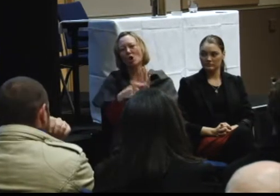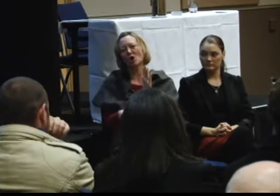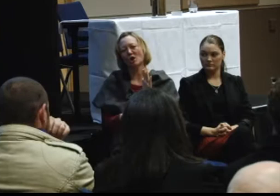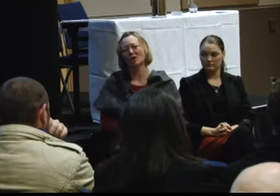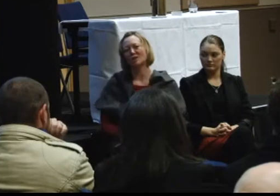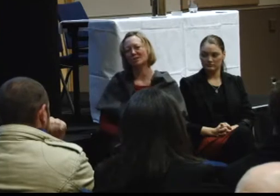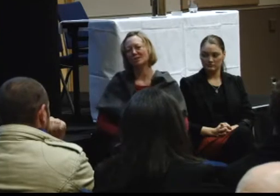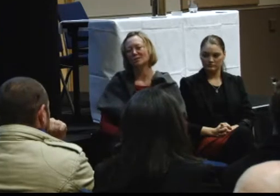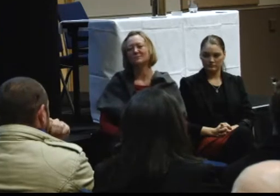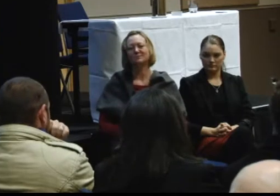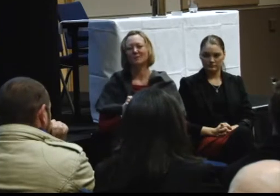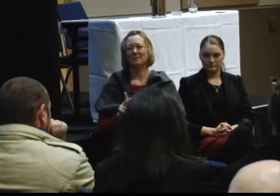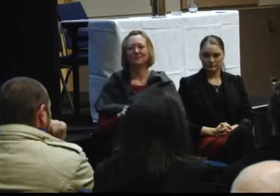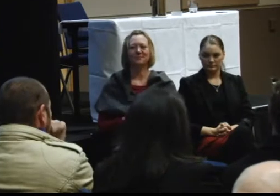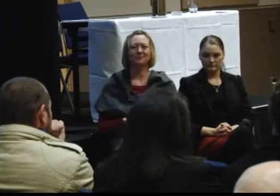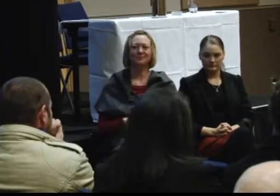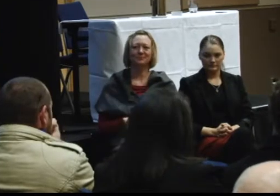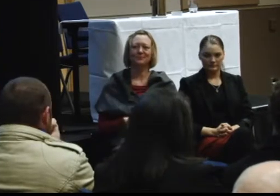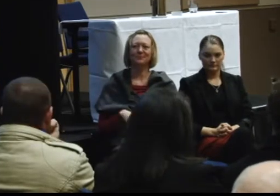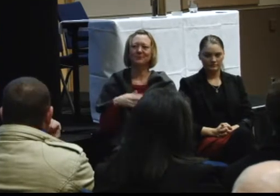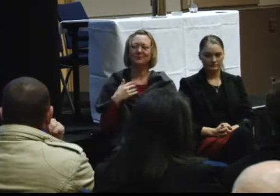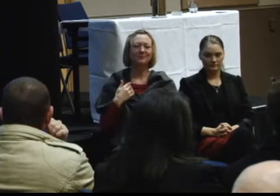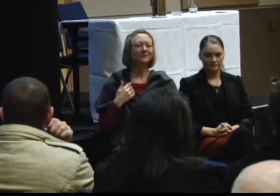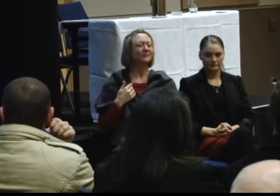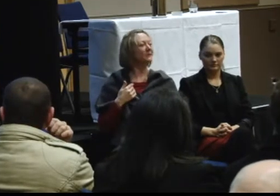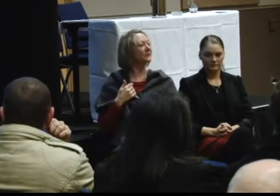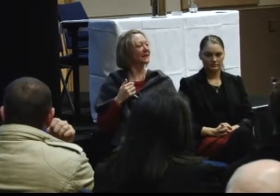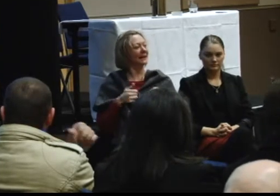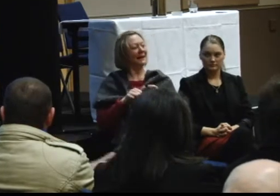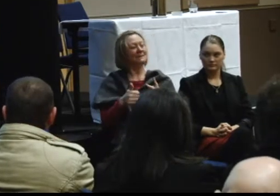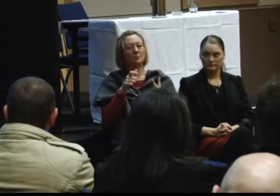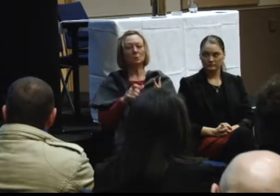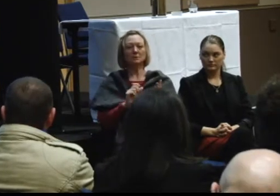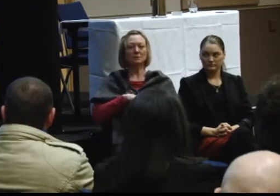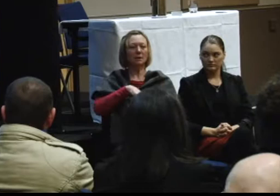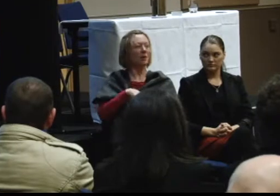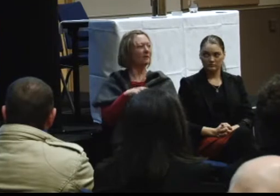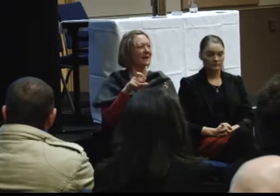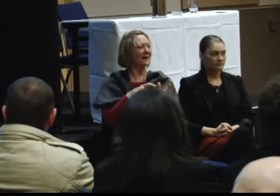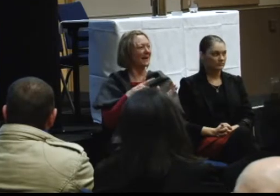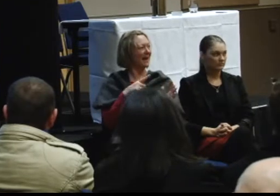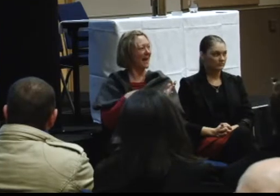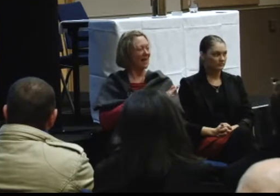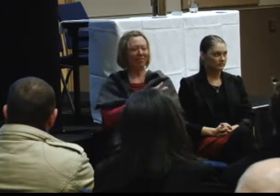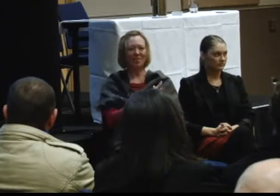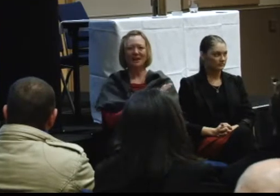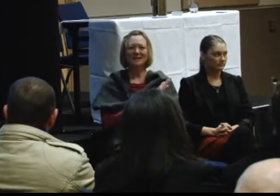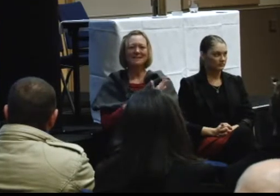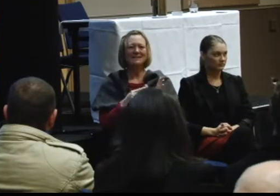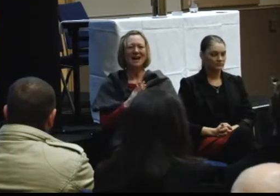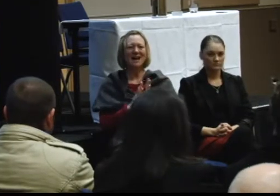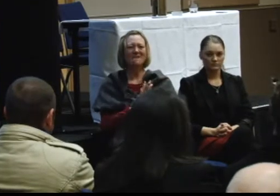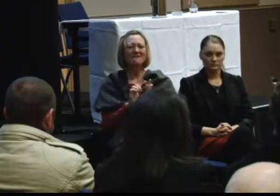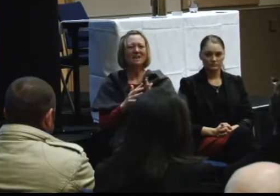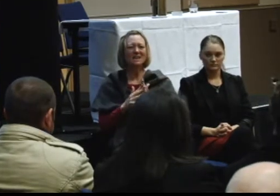am@eggs.school.nz. Thank you. Now, the next person I'd like to come up and talk is Kath Tafifirangi, who works for Core Ed,